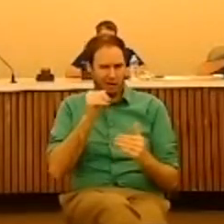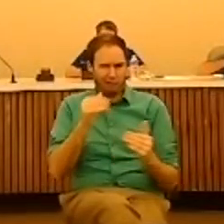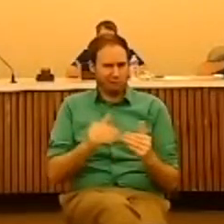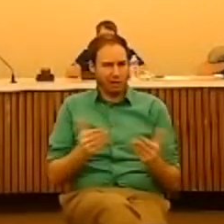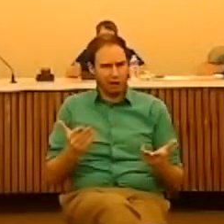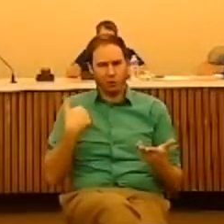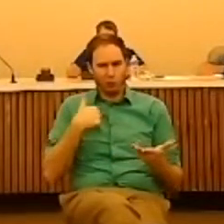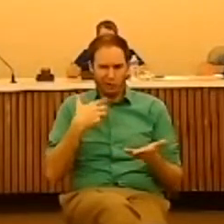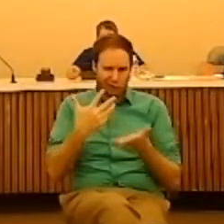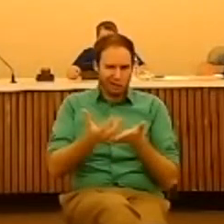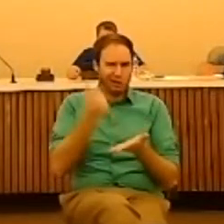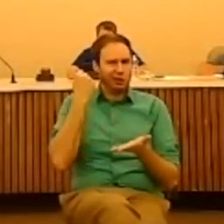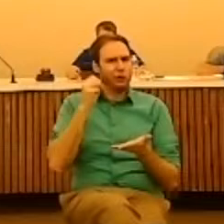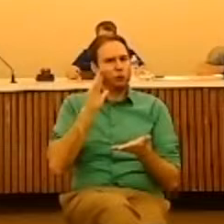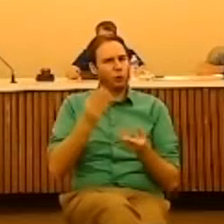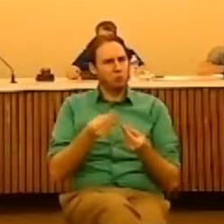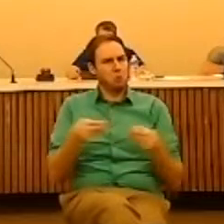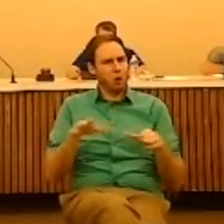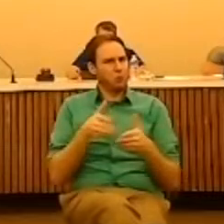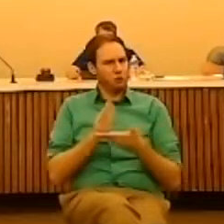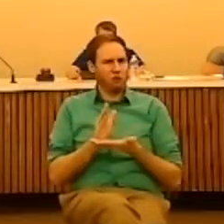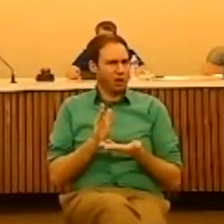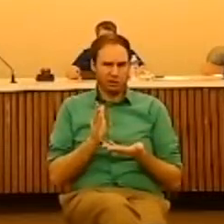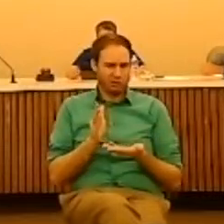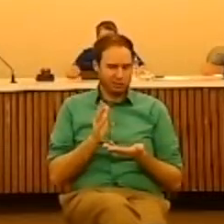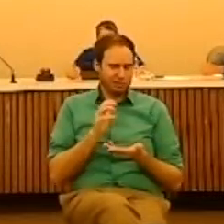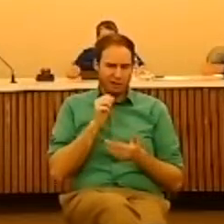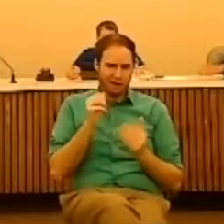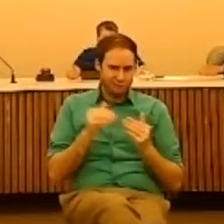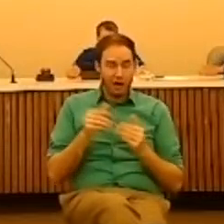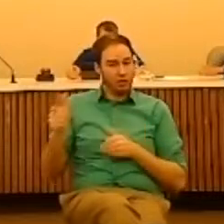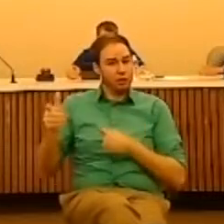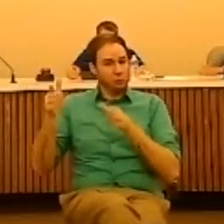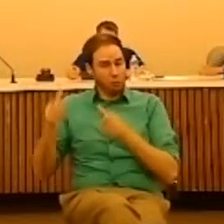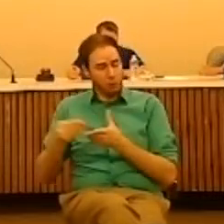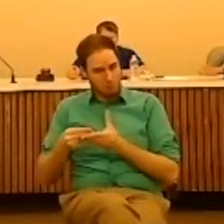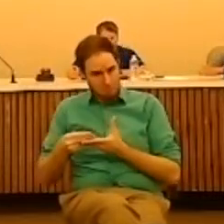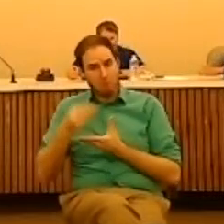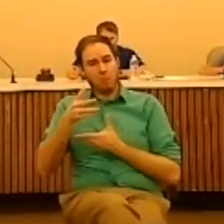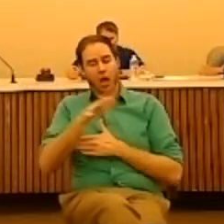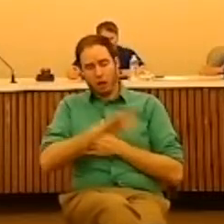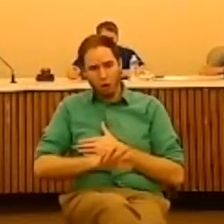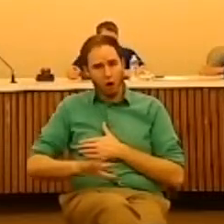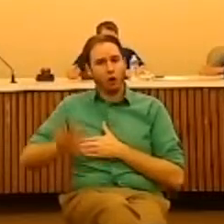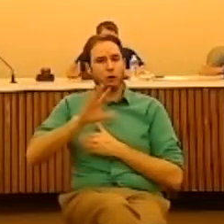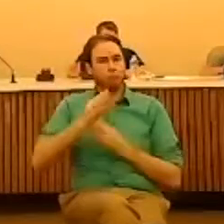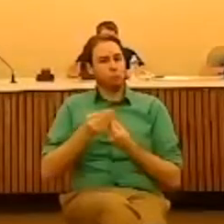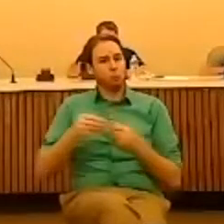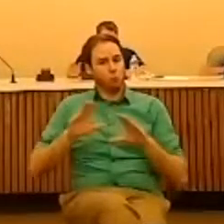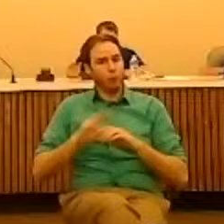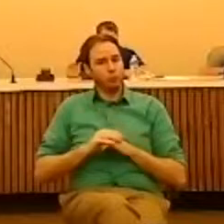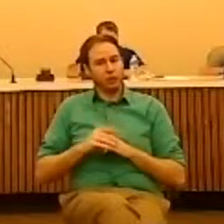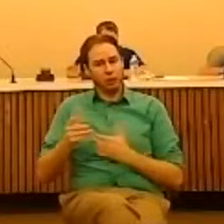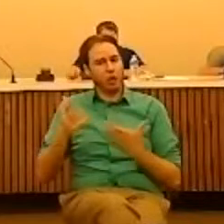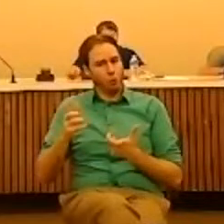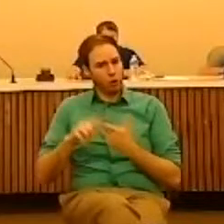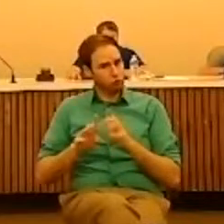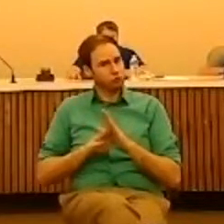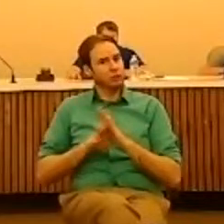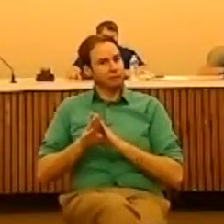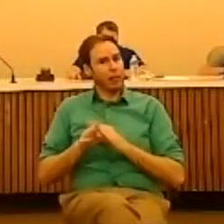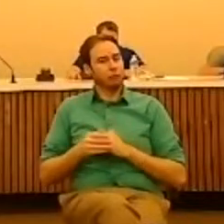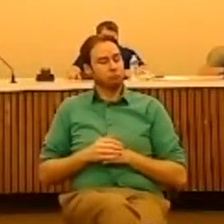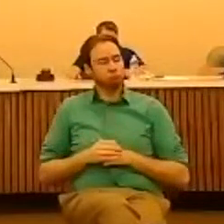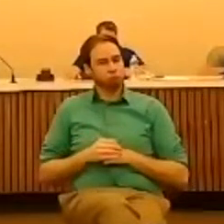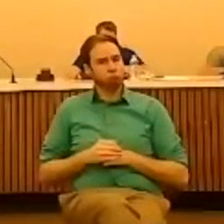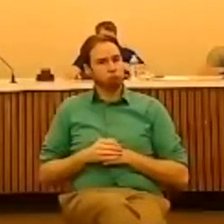we'd be taking your property rights away, right? This individual purchases property and wants to develop